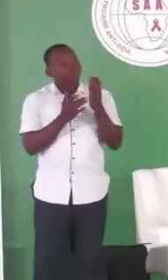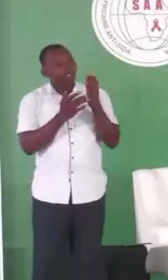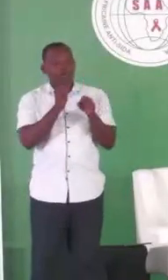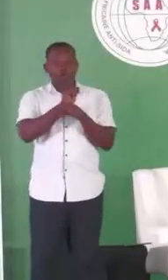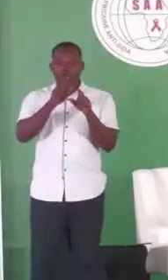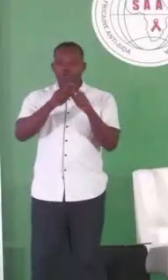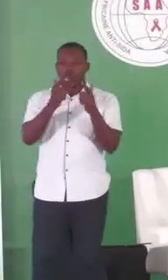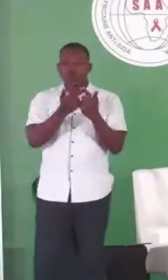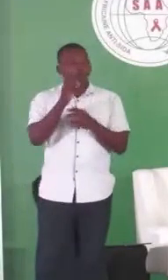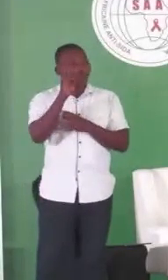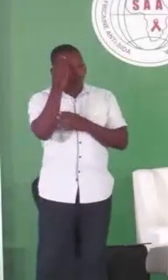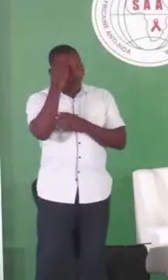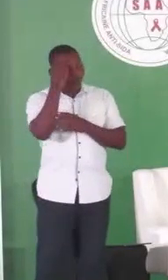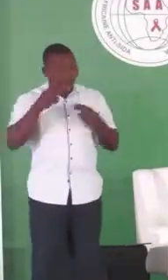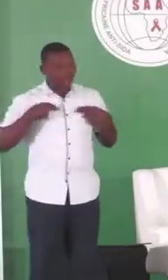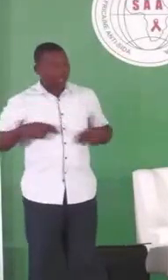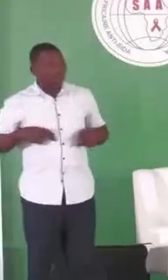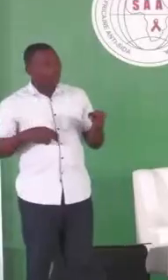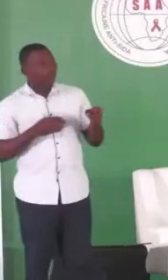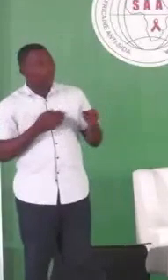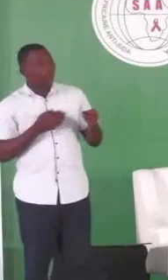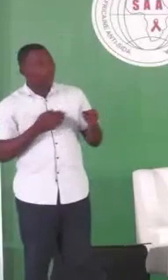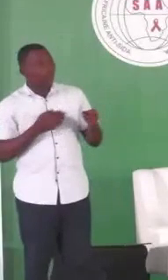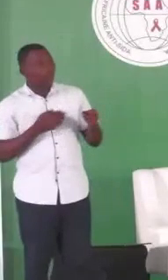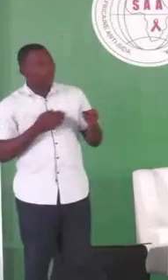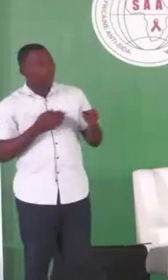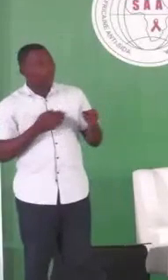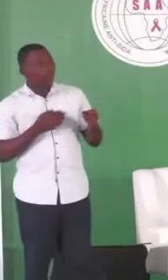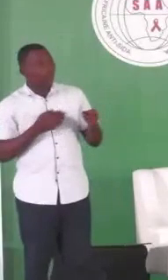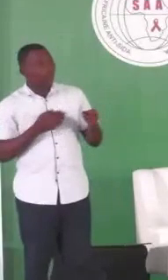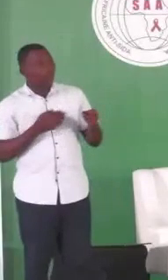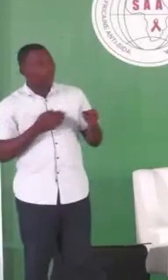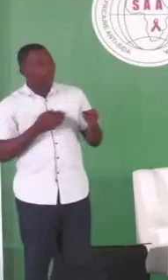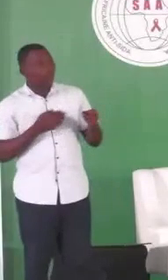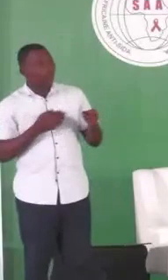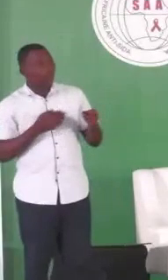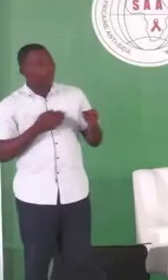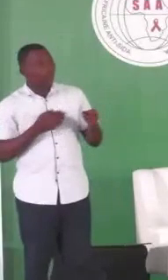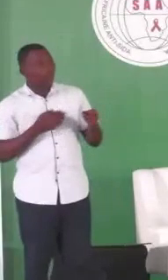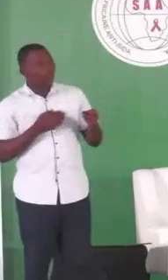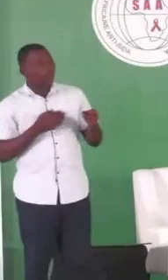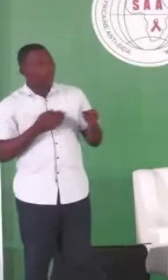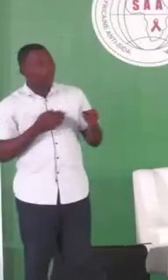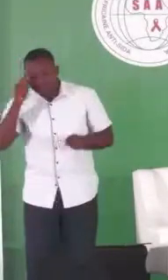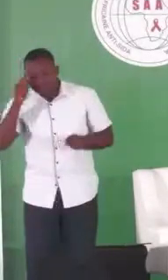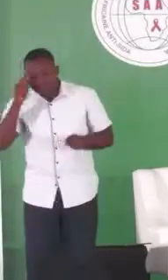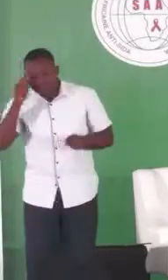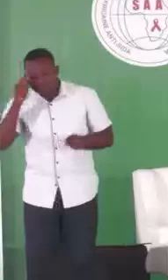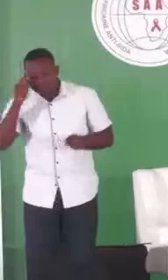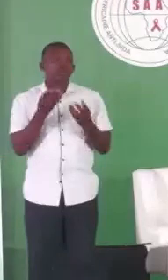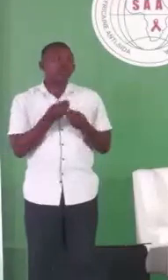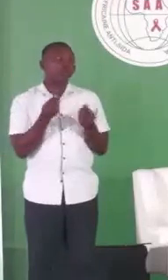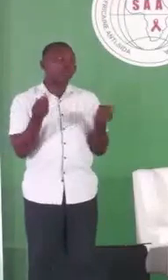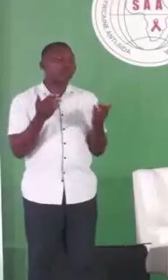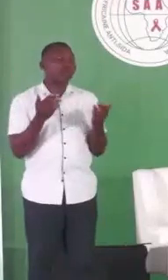of the Ministry of Health, but these are things that keep coming in and they're not resolved. Thank